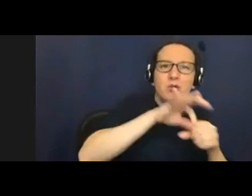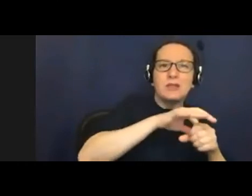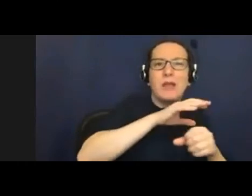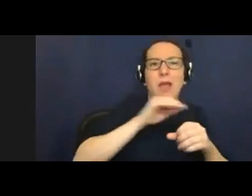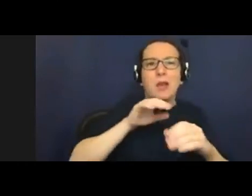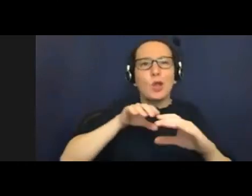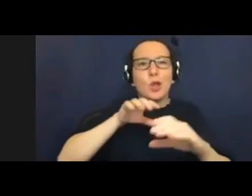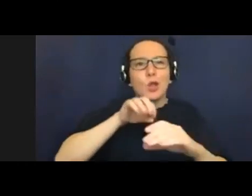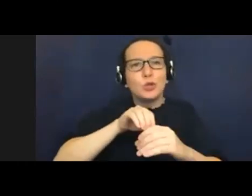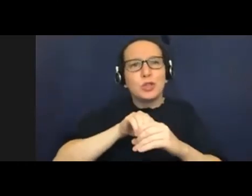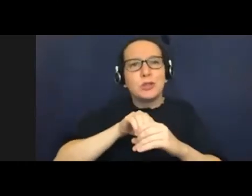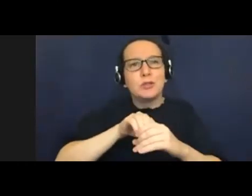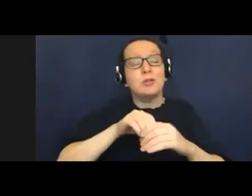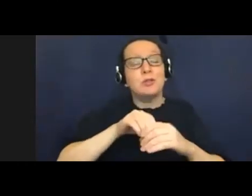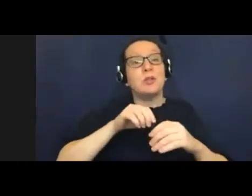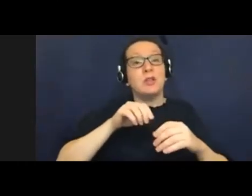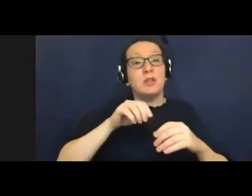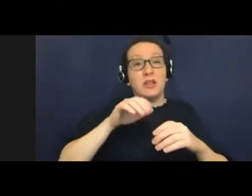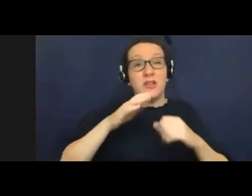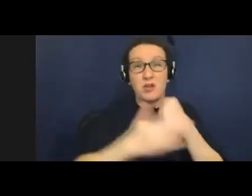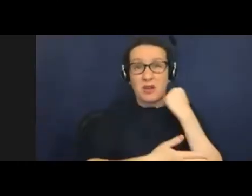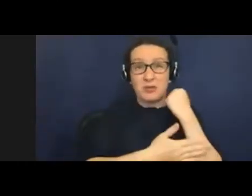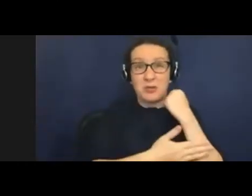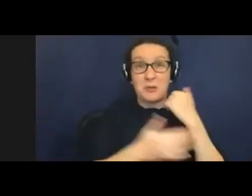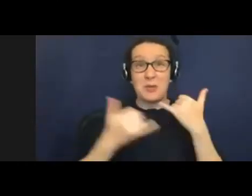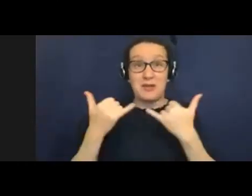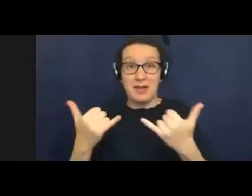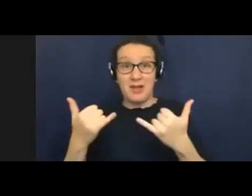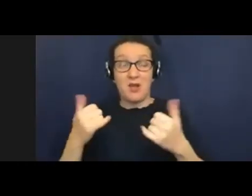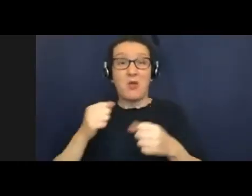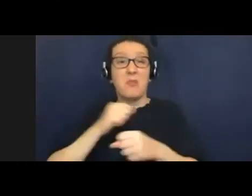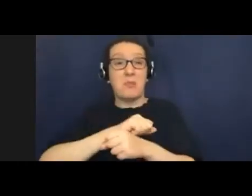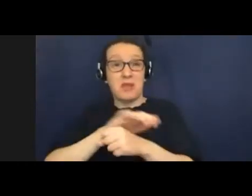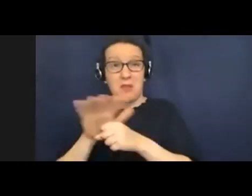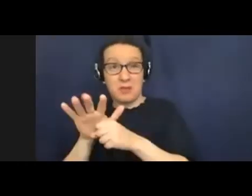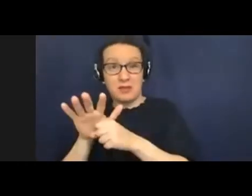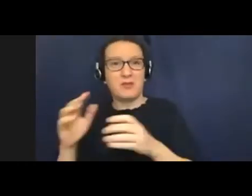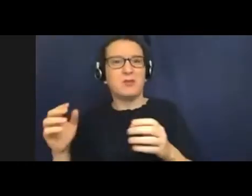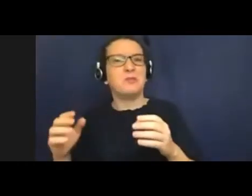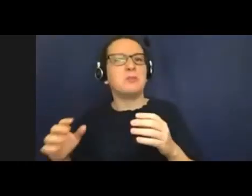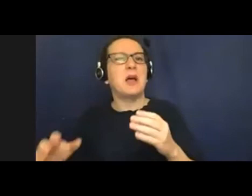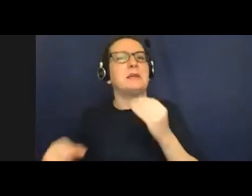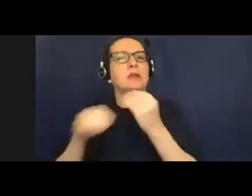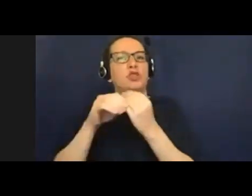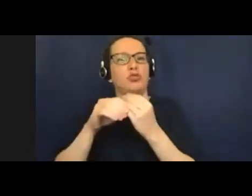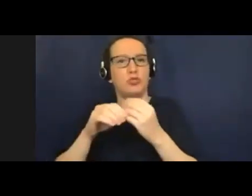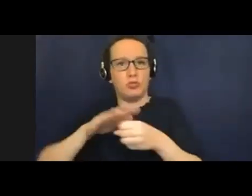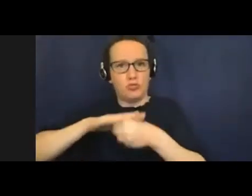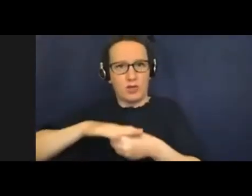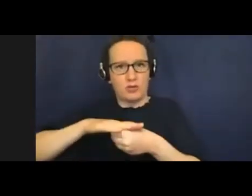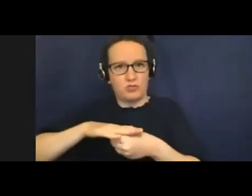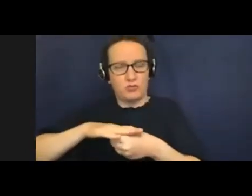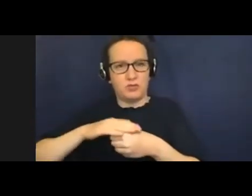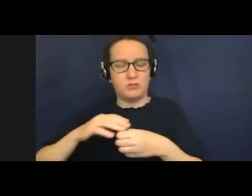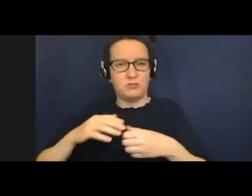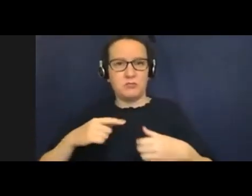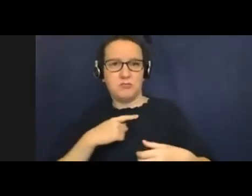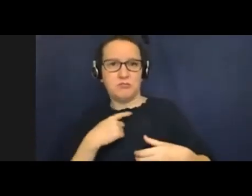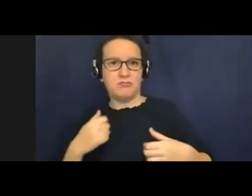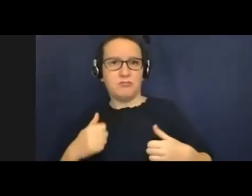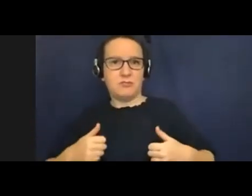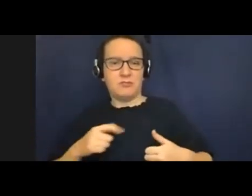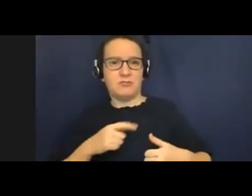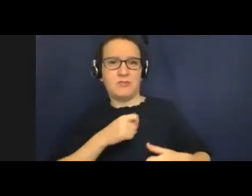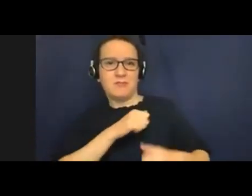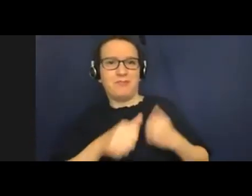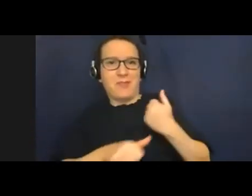stressors that are brought on by the pandemic. And then the second thing we're seeing that's new because of